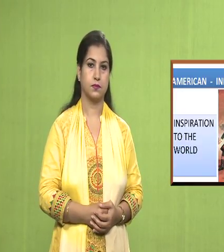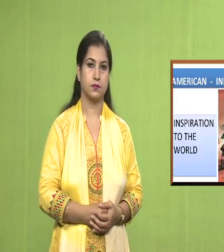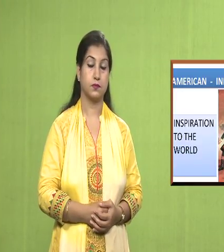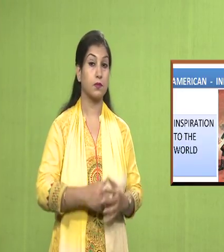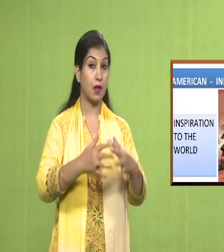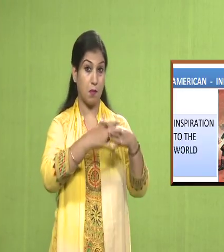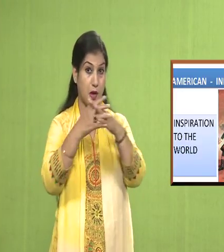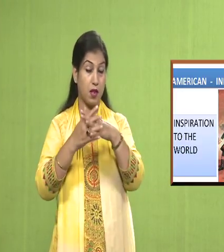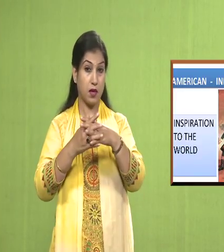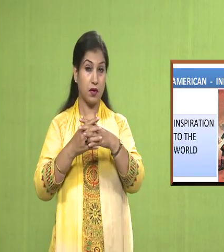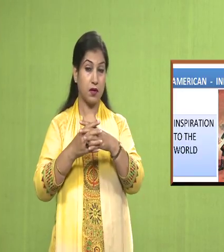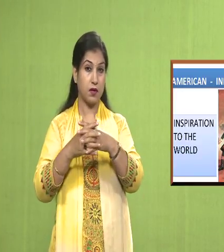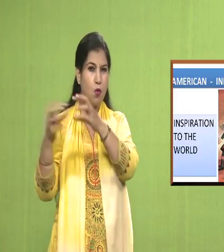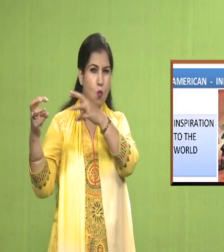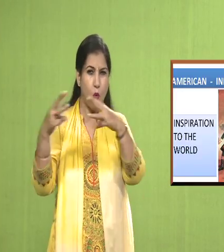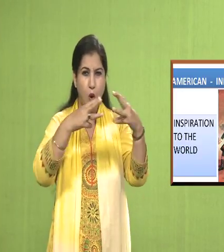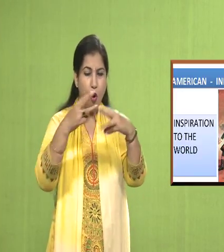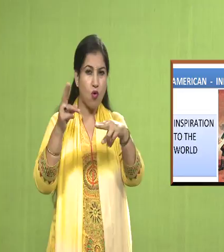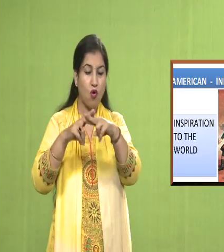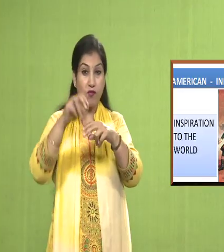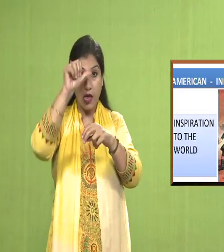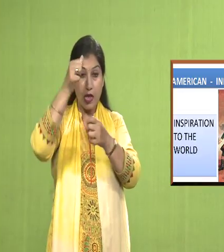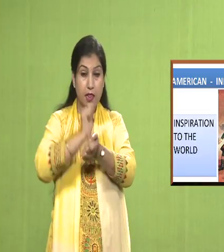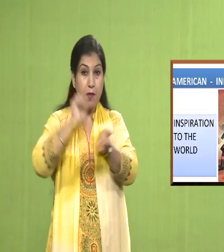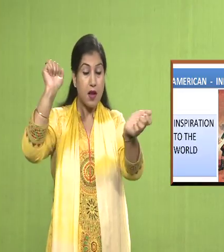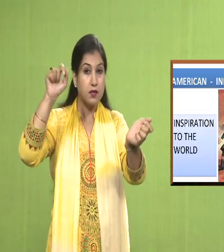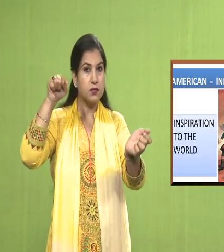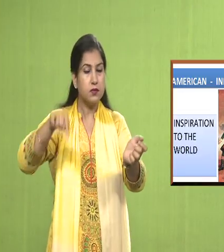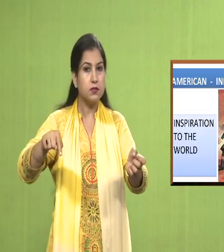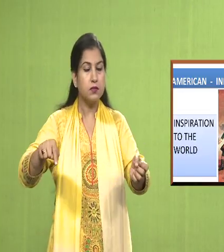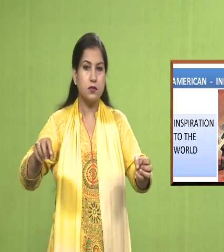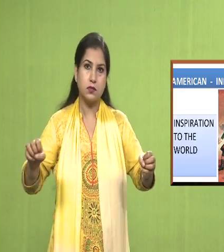The American War of Independence became a great source of inspiration